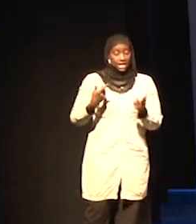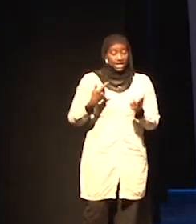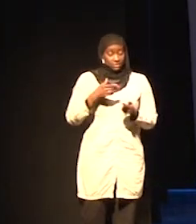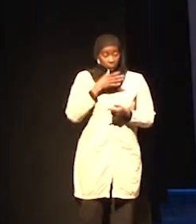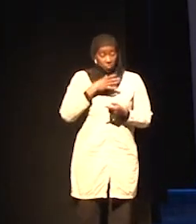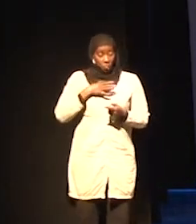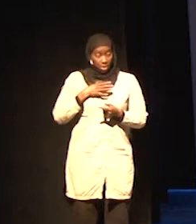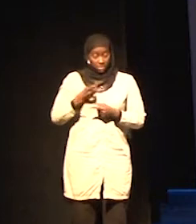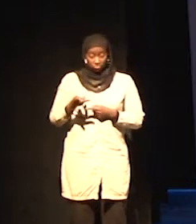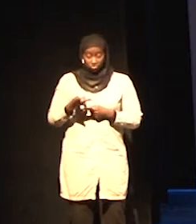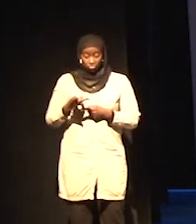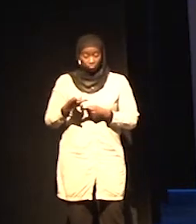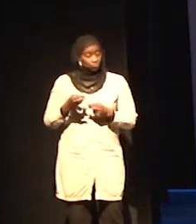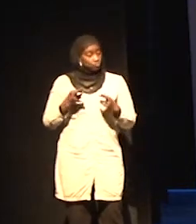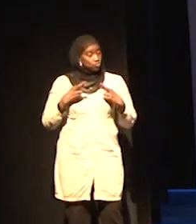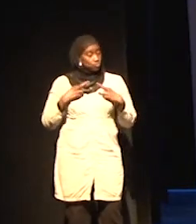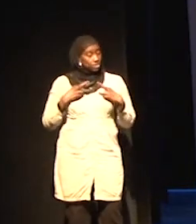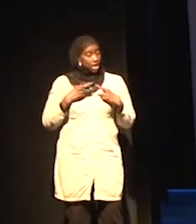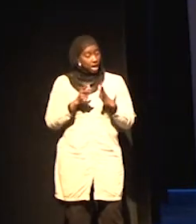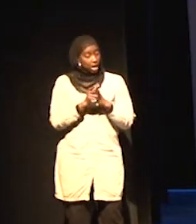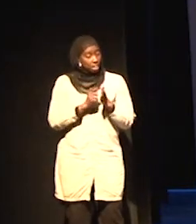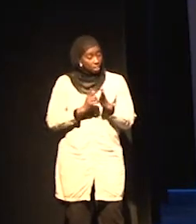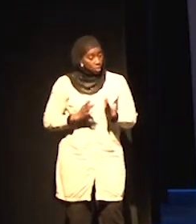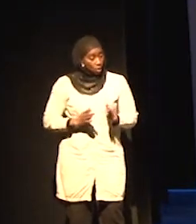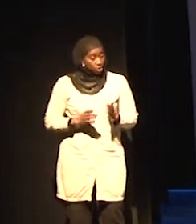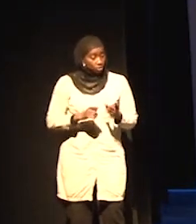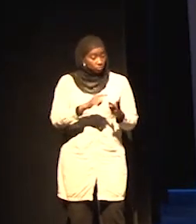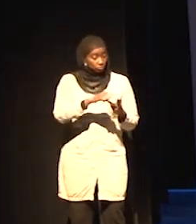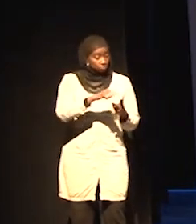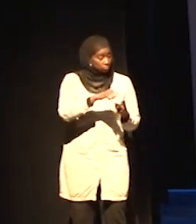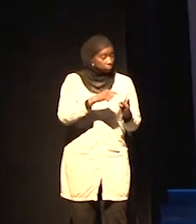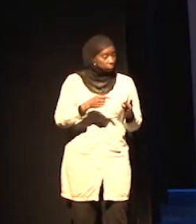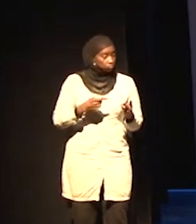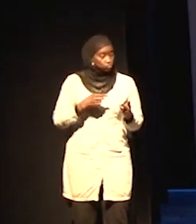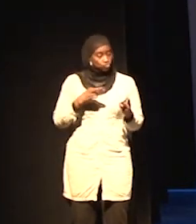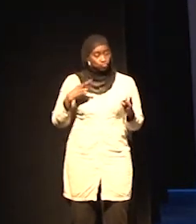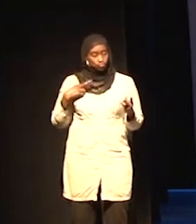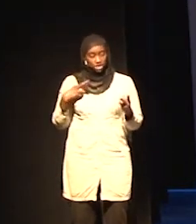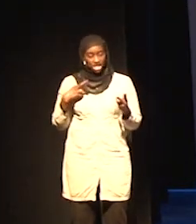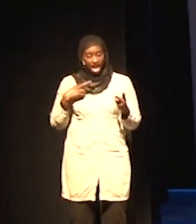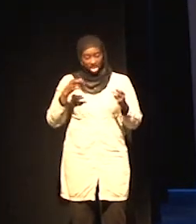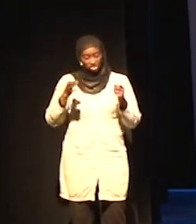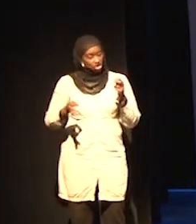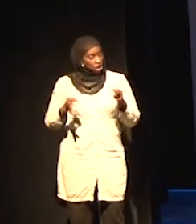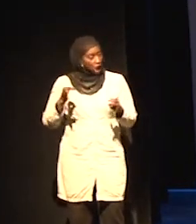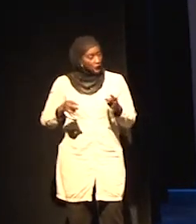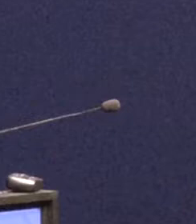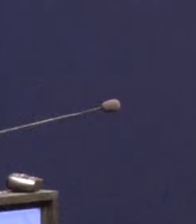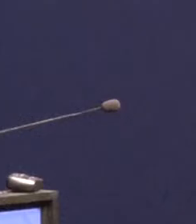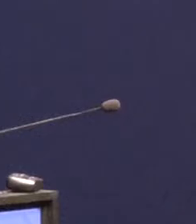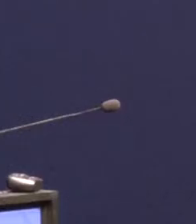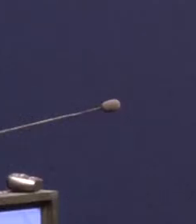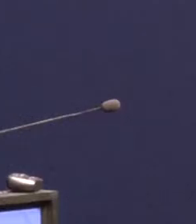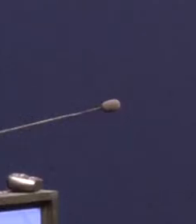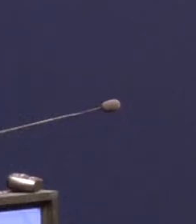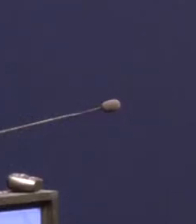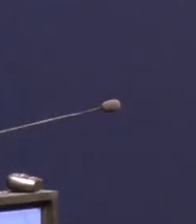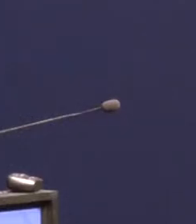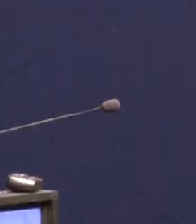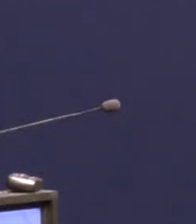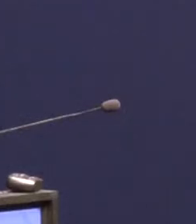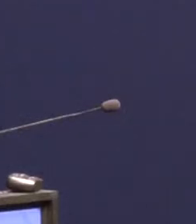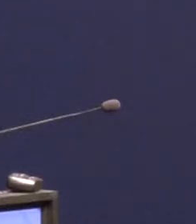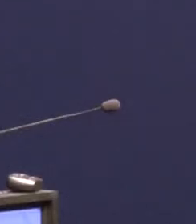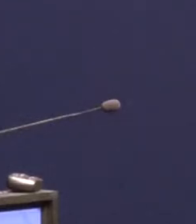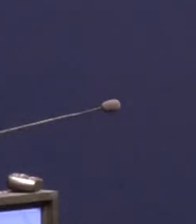One of them is retired judge. We have served this country, but there had not been more